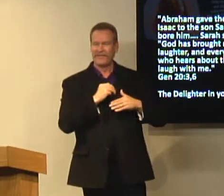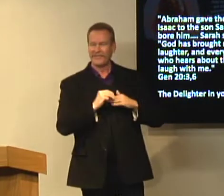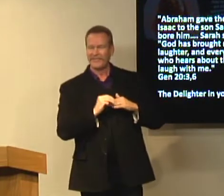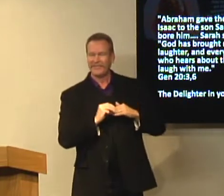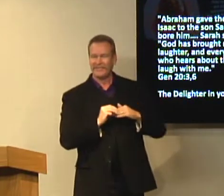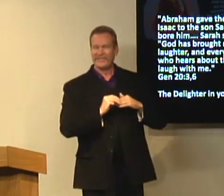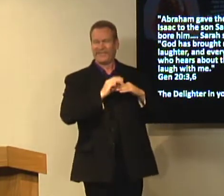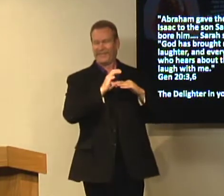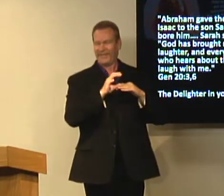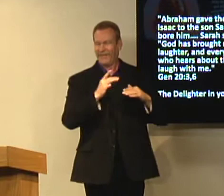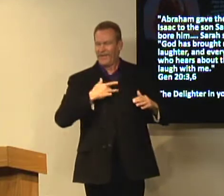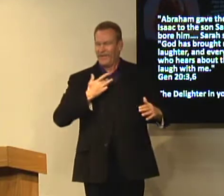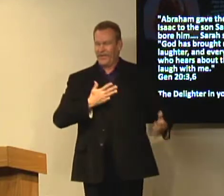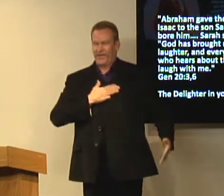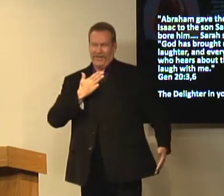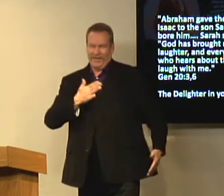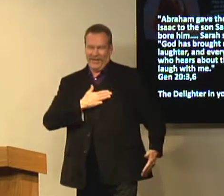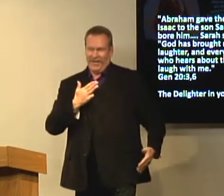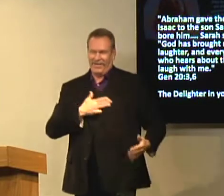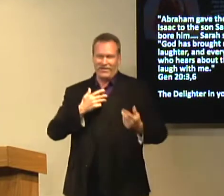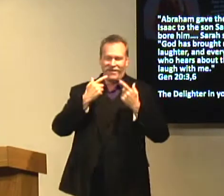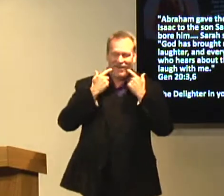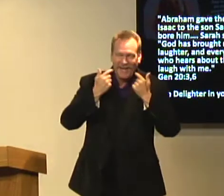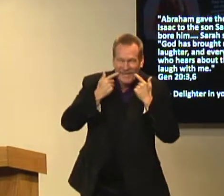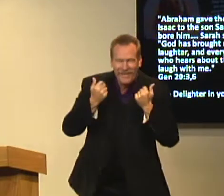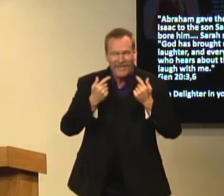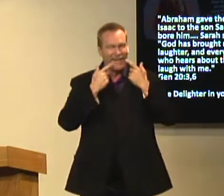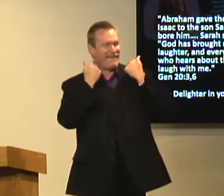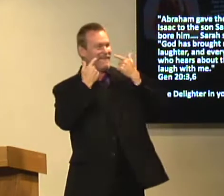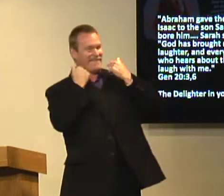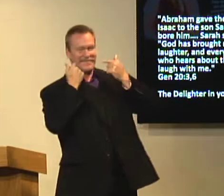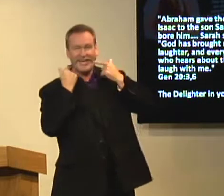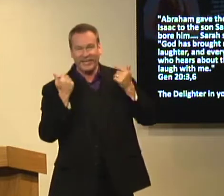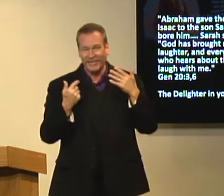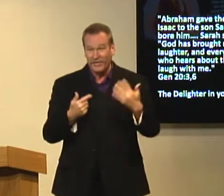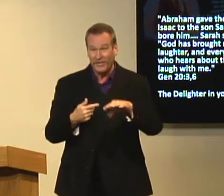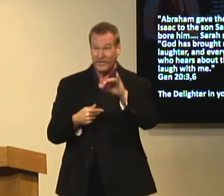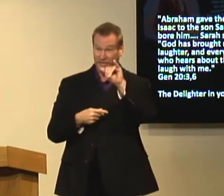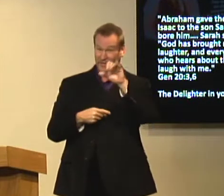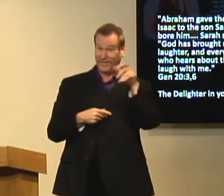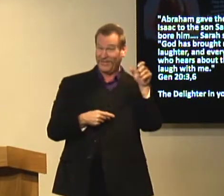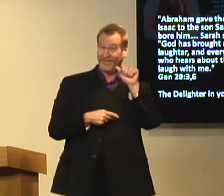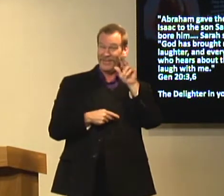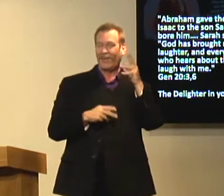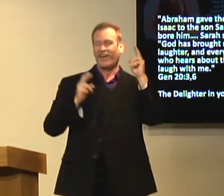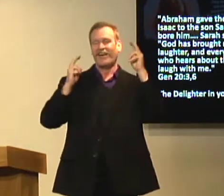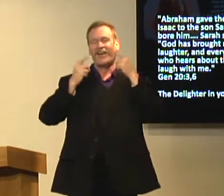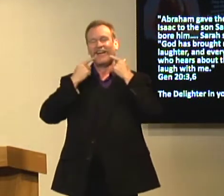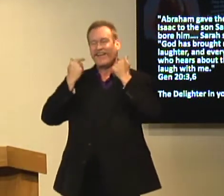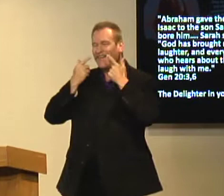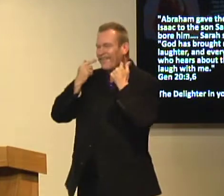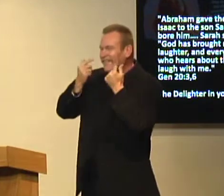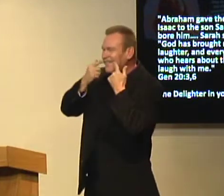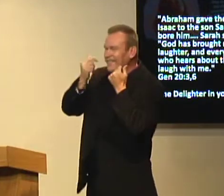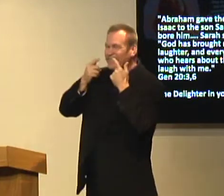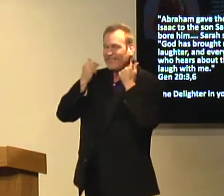around a person like that, but when you're around a person who laughs and enjoys life, you can feel good.